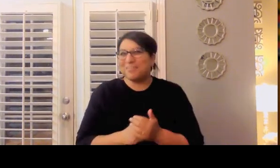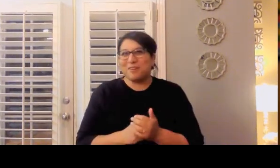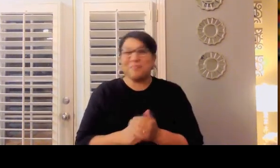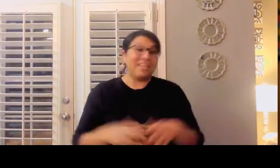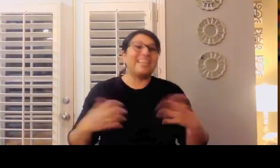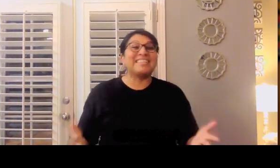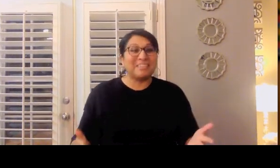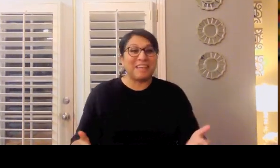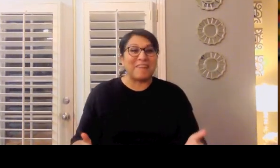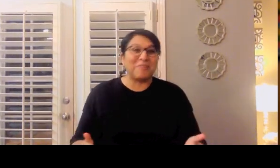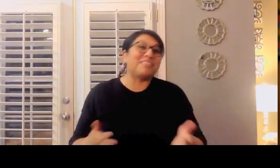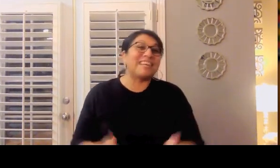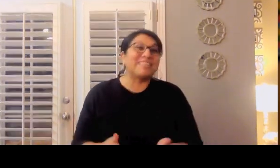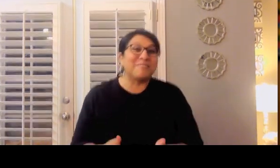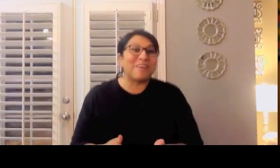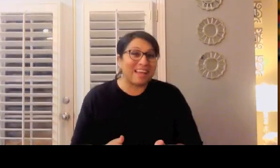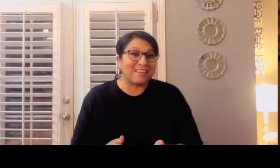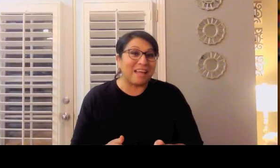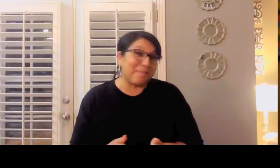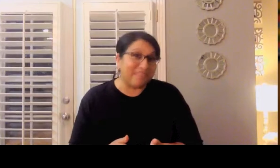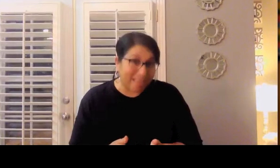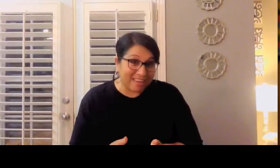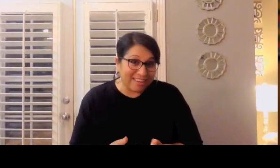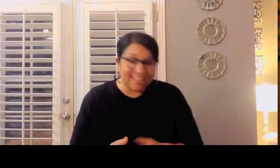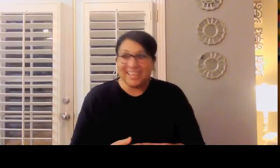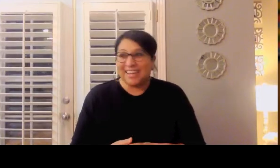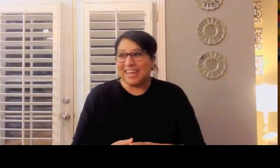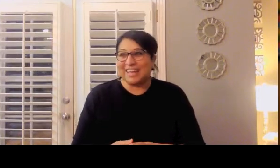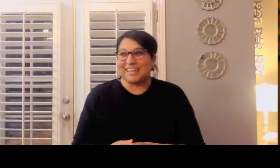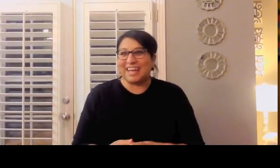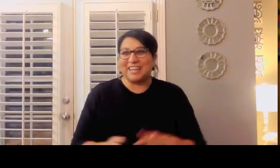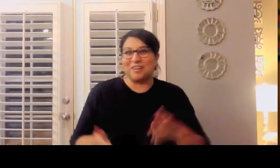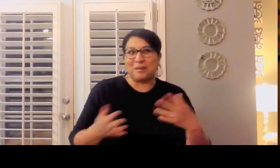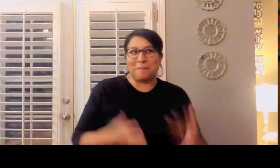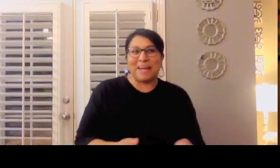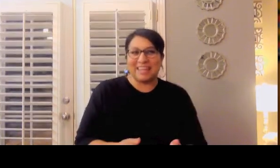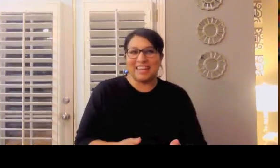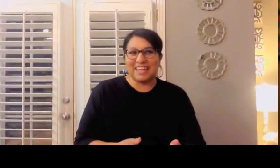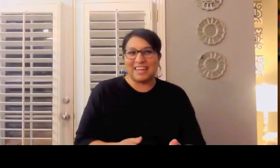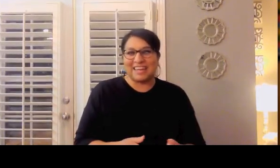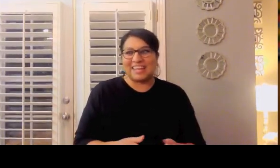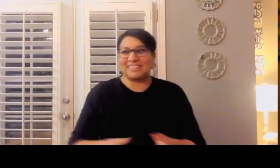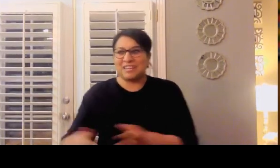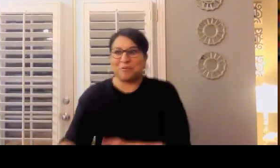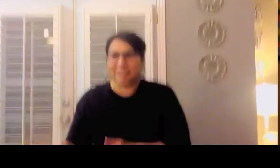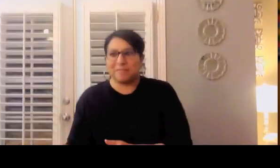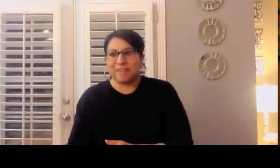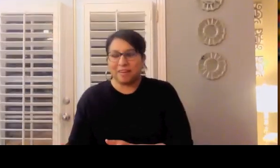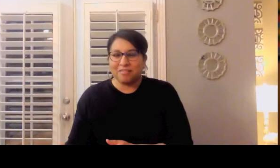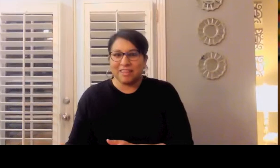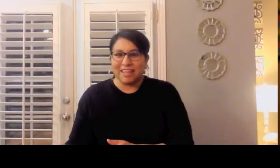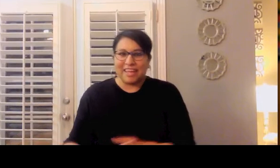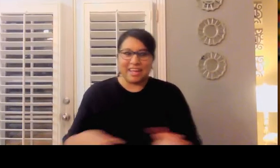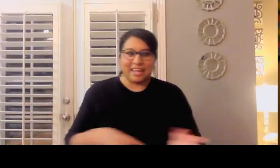proud of them. And I still am, you know, cause that's where I began. And I look back at it and I see where I am